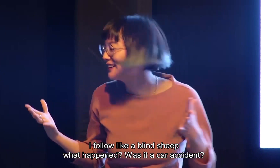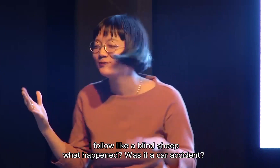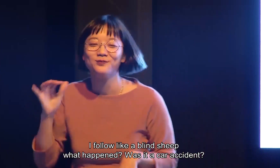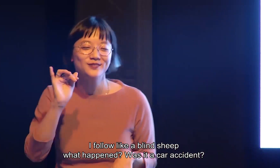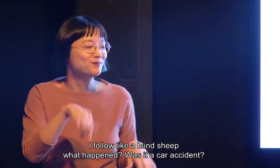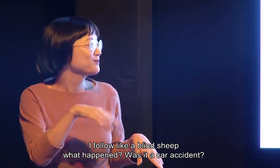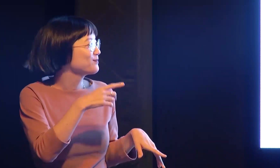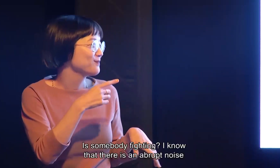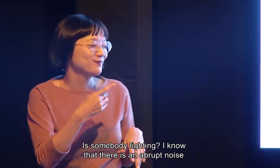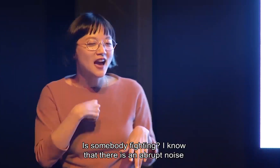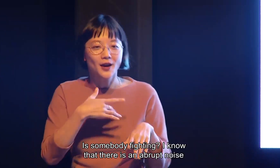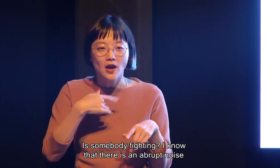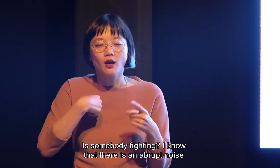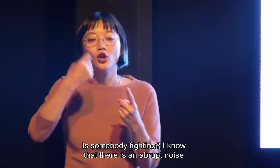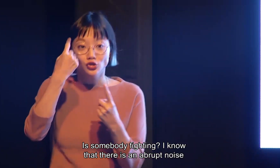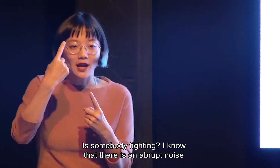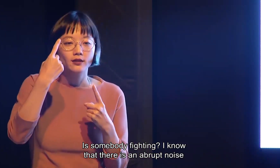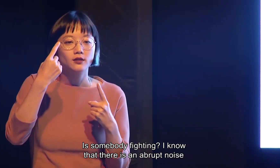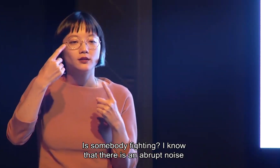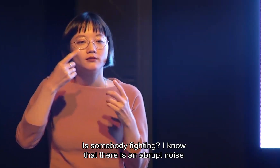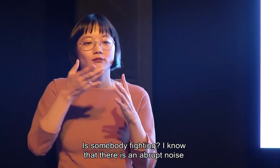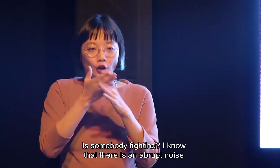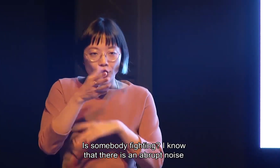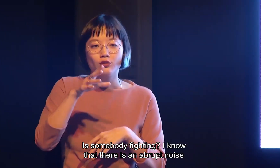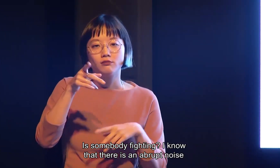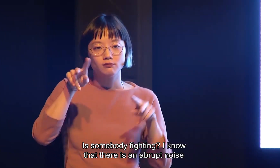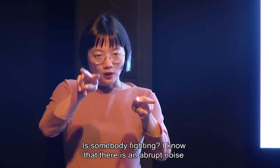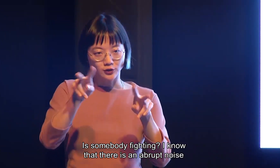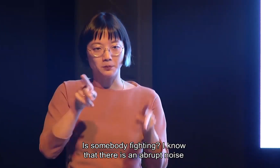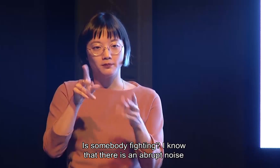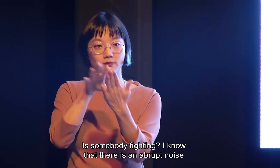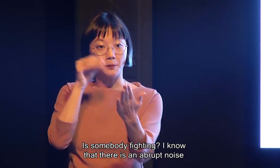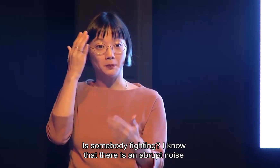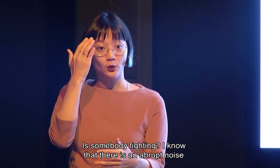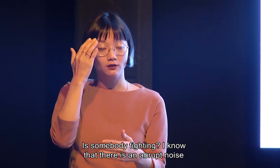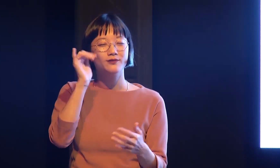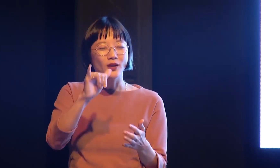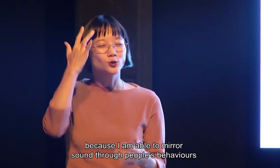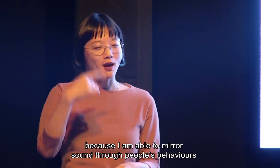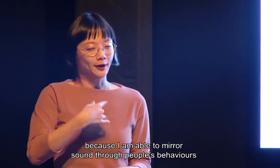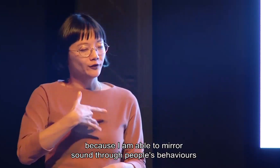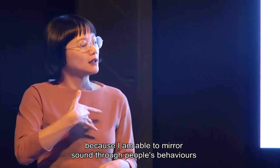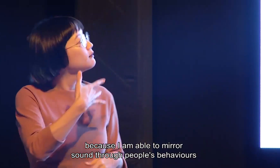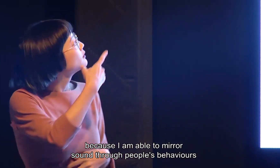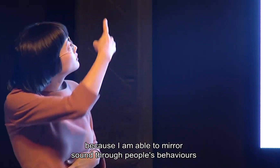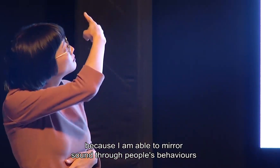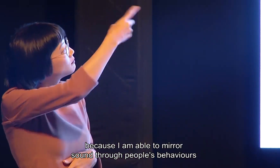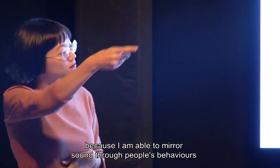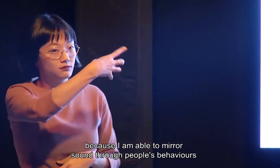car accident? Is somebody fighting? I know that there's an abrupt noise because I'm able to mirror sound